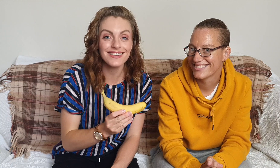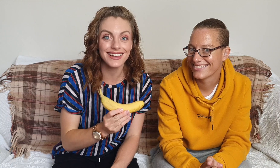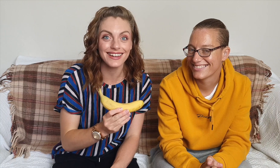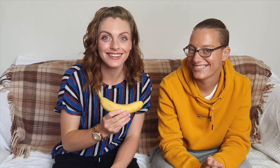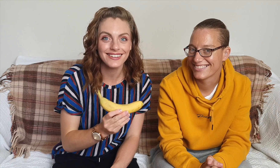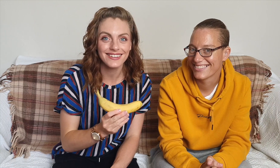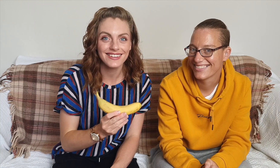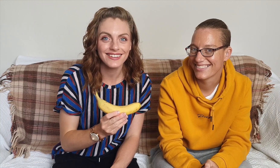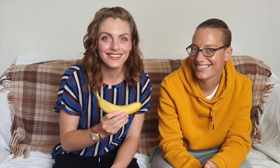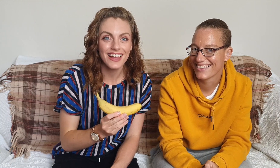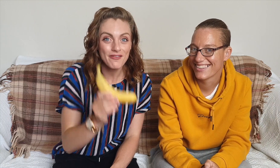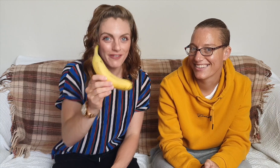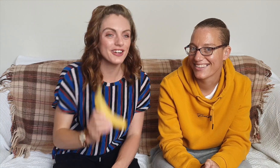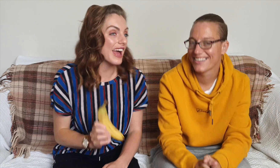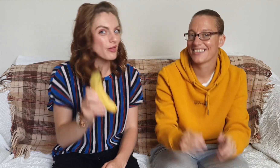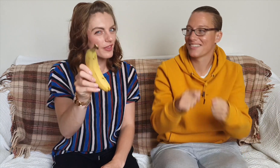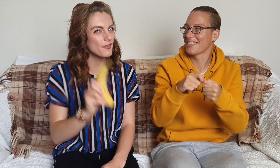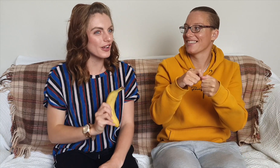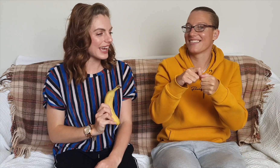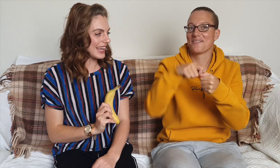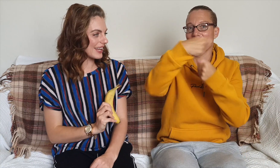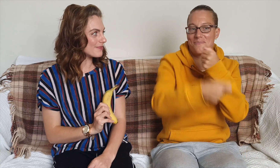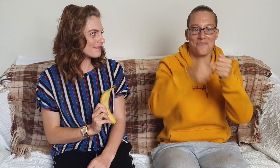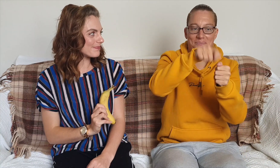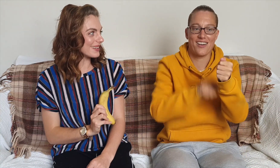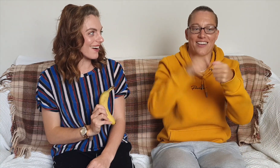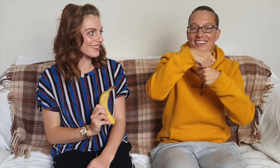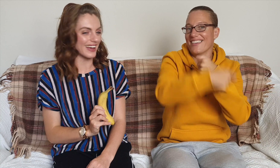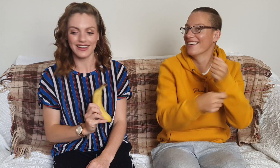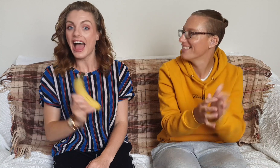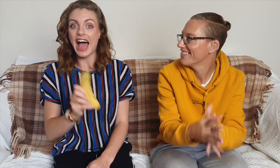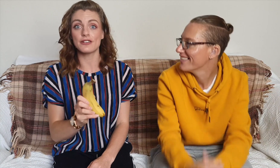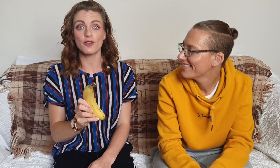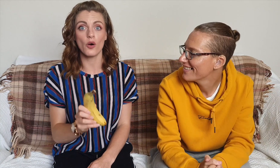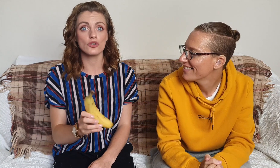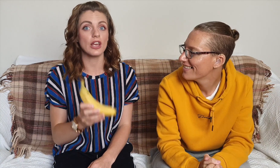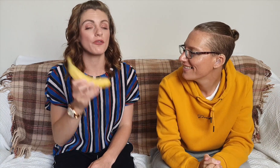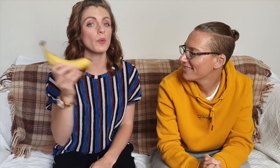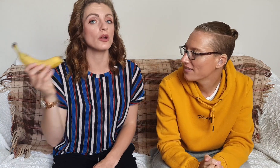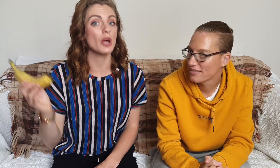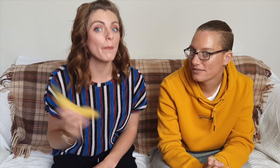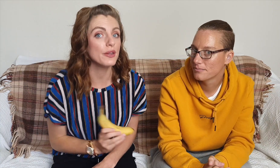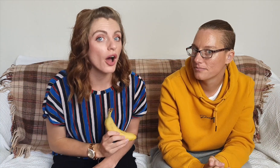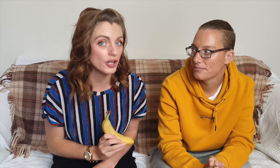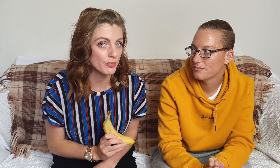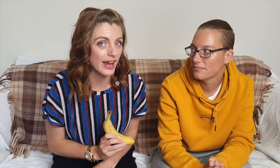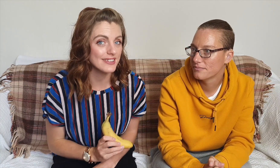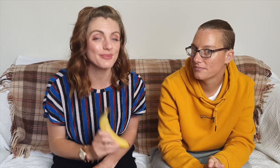banana? Very good. I think they've got it, Kellyanne. Banana. And of course, if we want banana bread, we